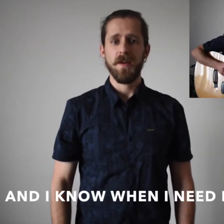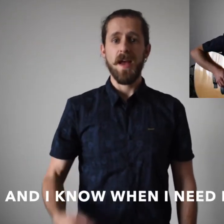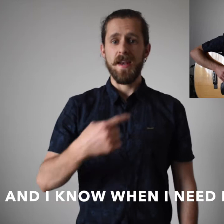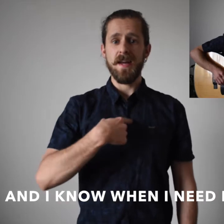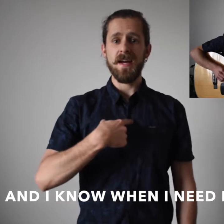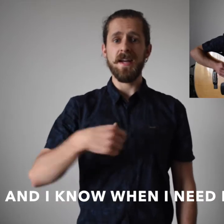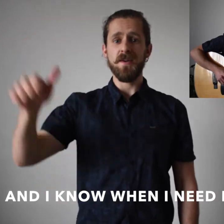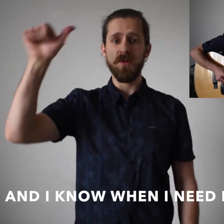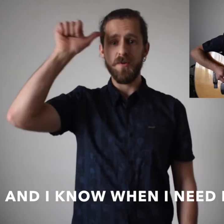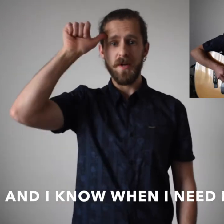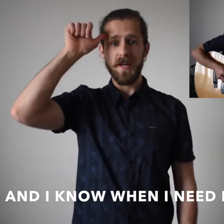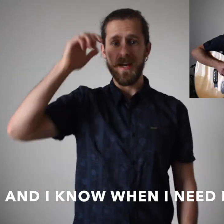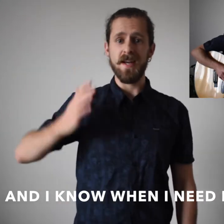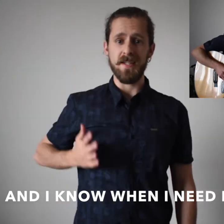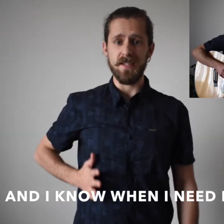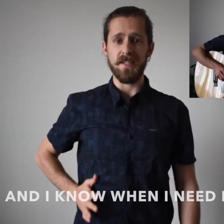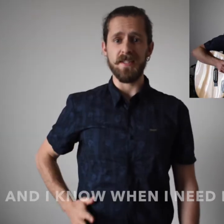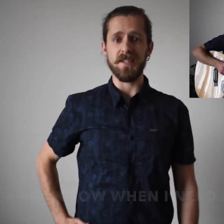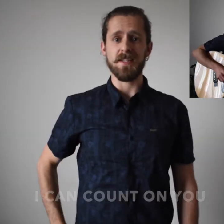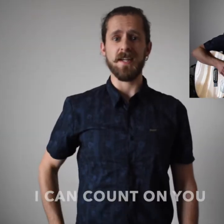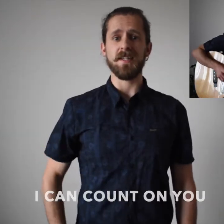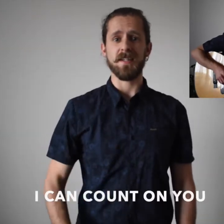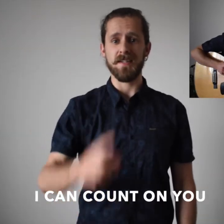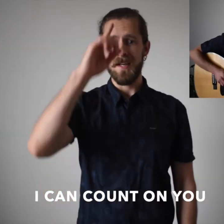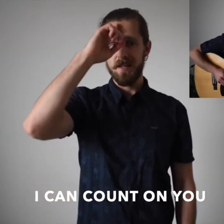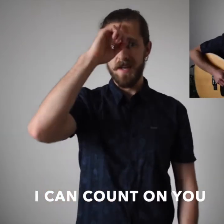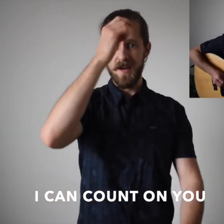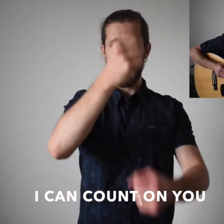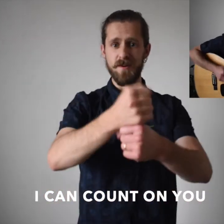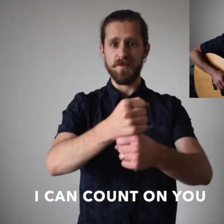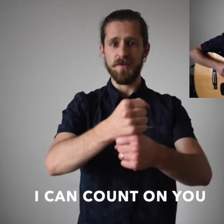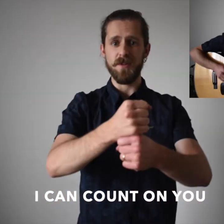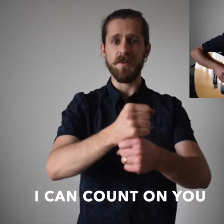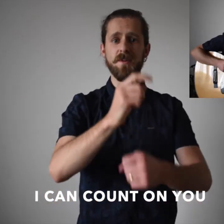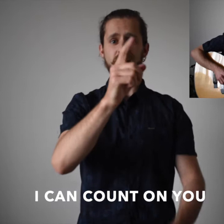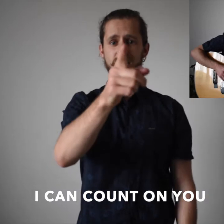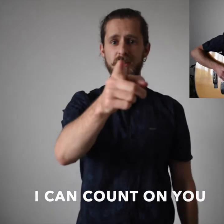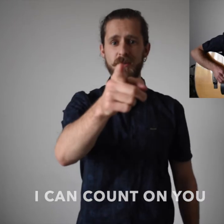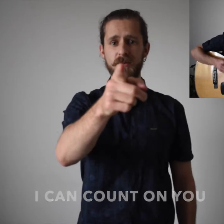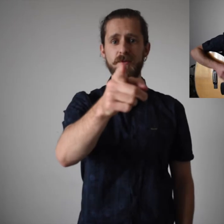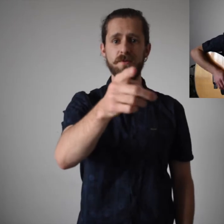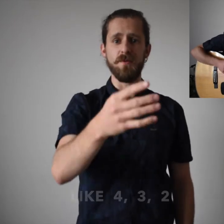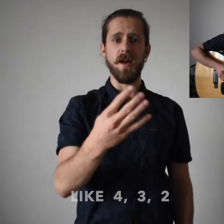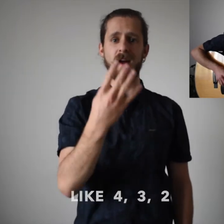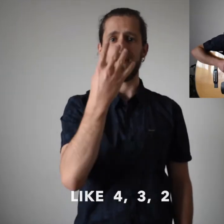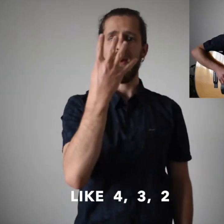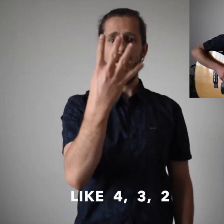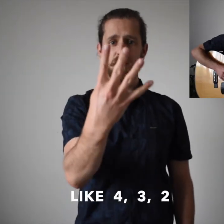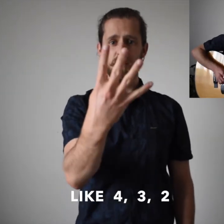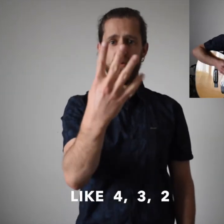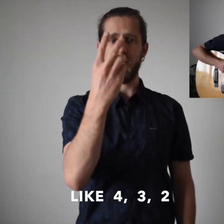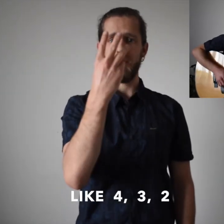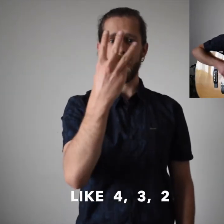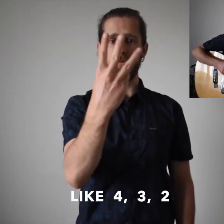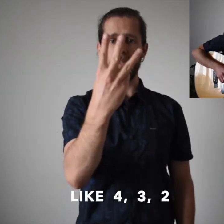And I know when I need it I can count on you, like